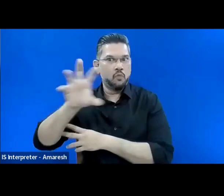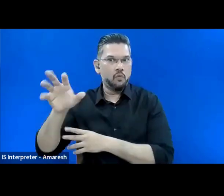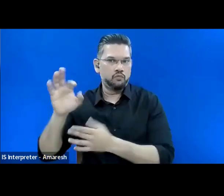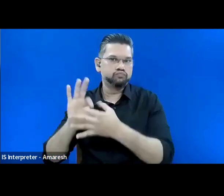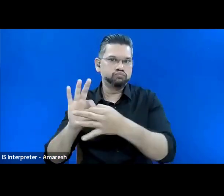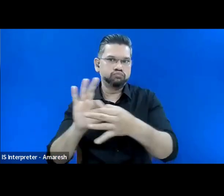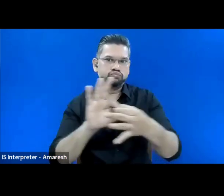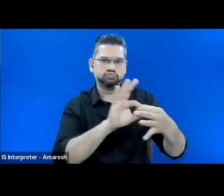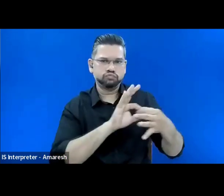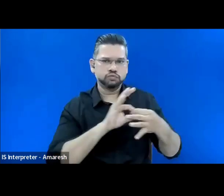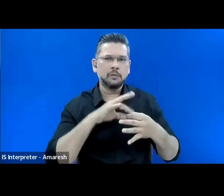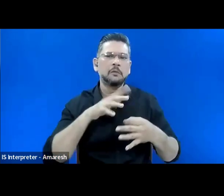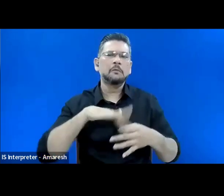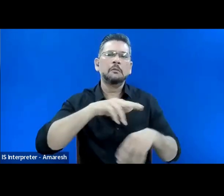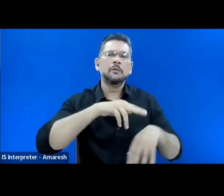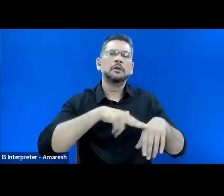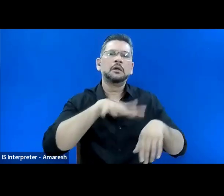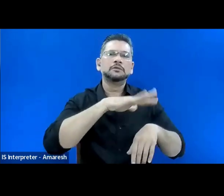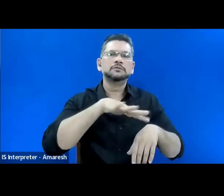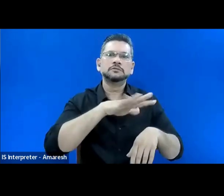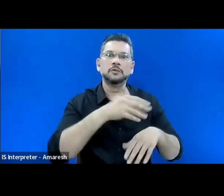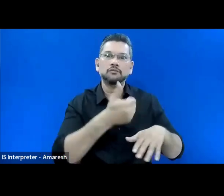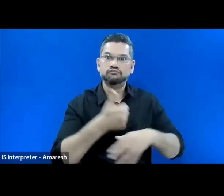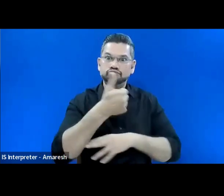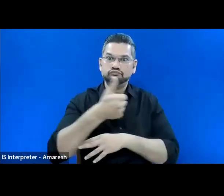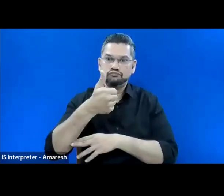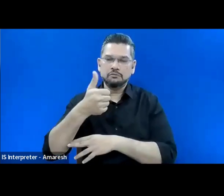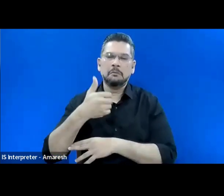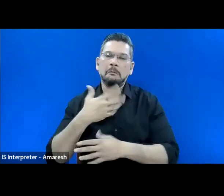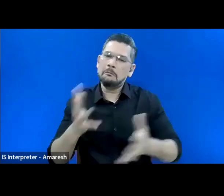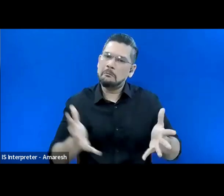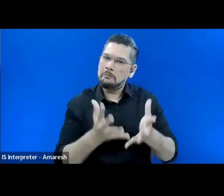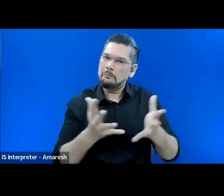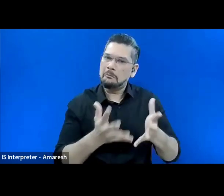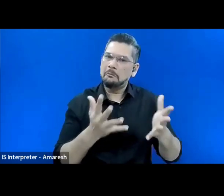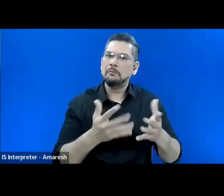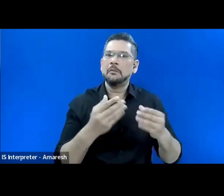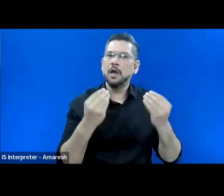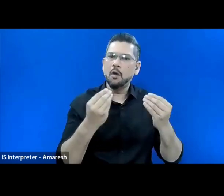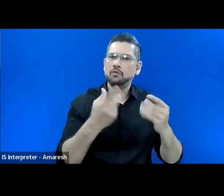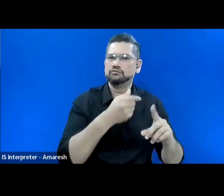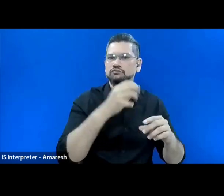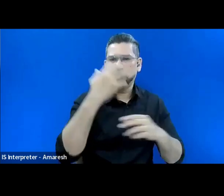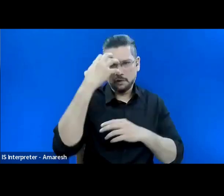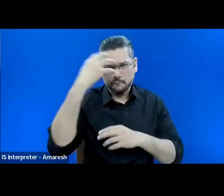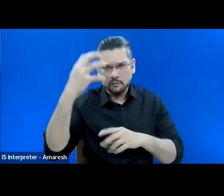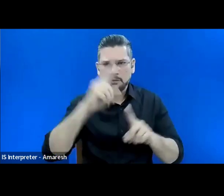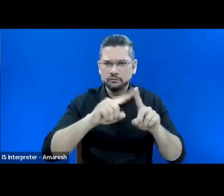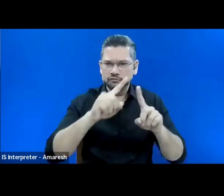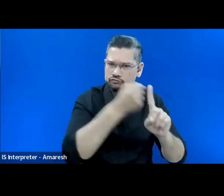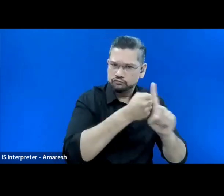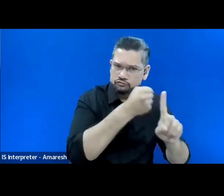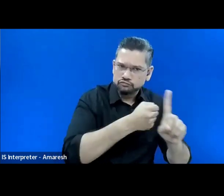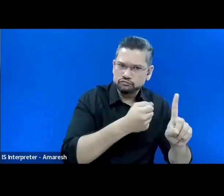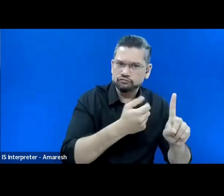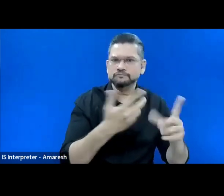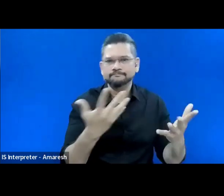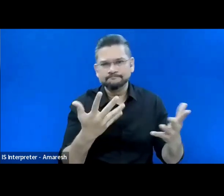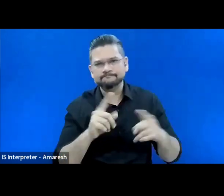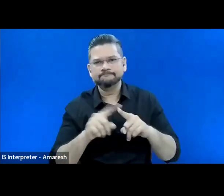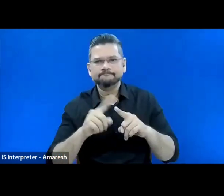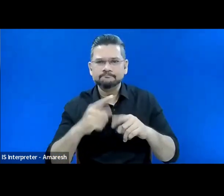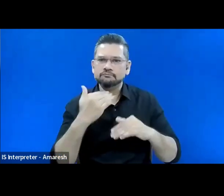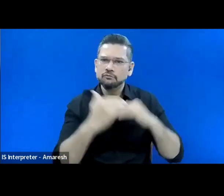to enhance their movement at the national level for advocating with the governments and their full inclusion in the